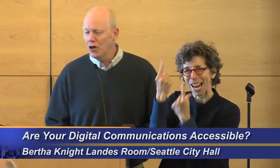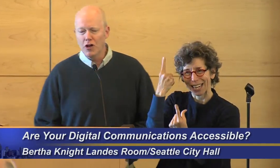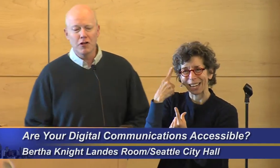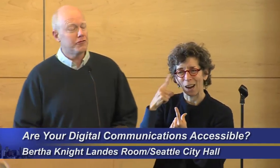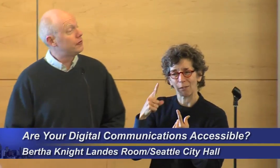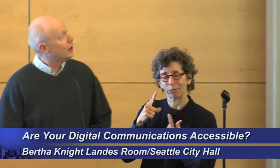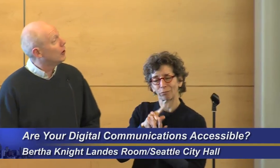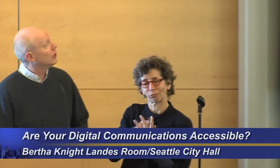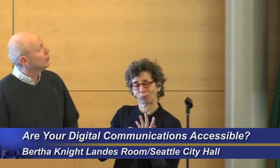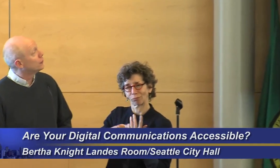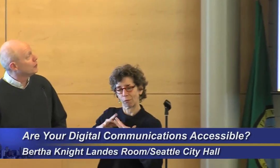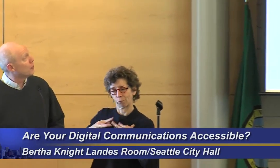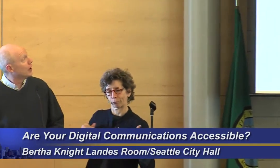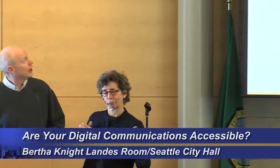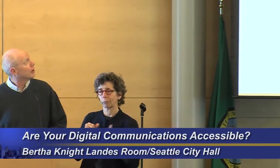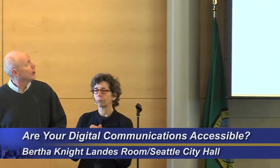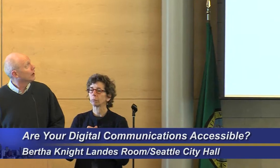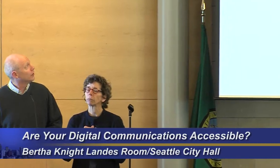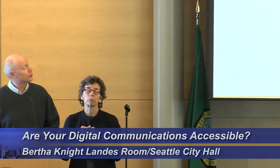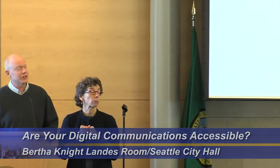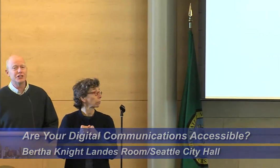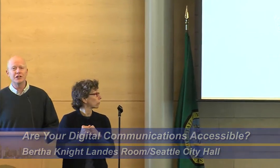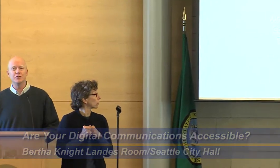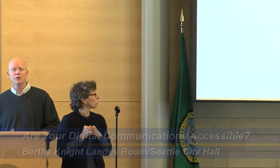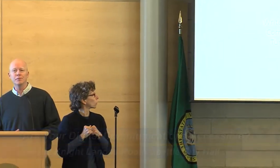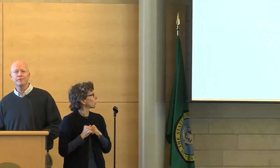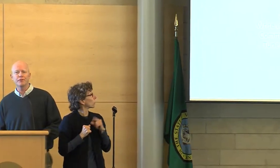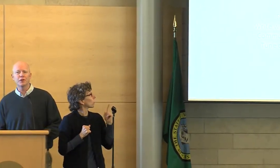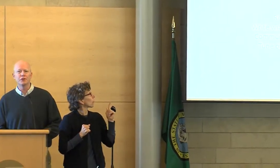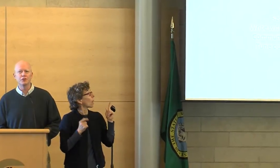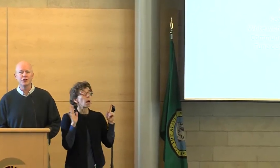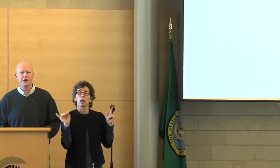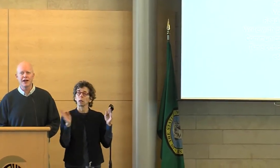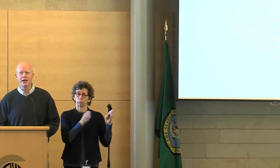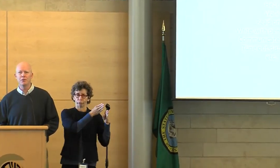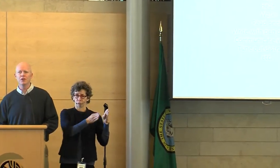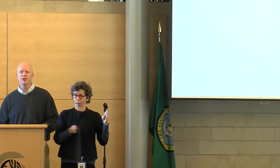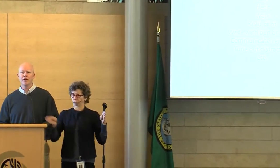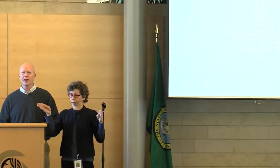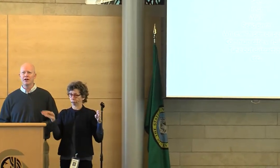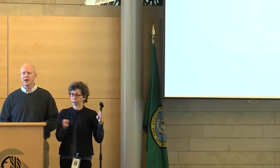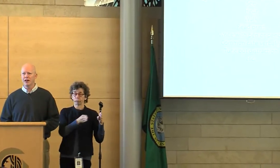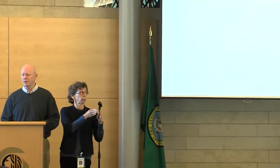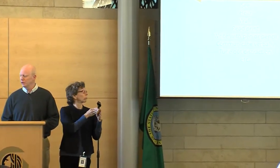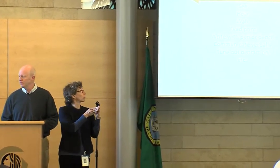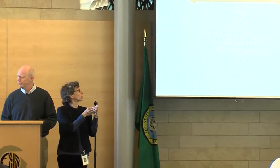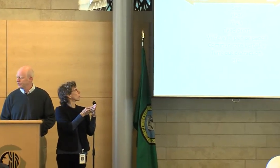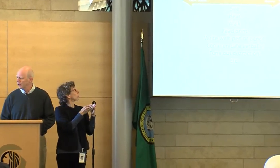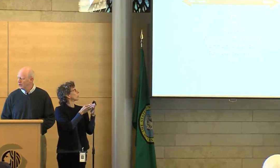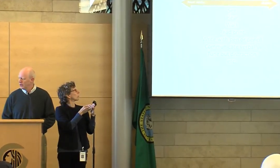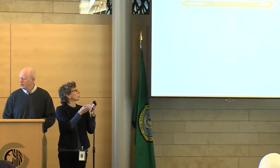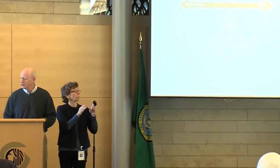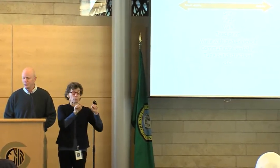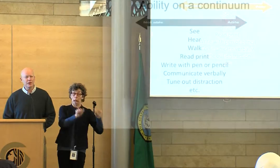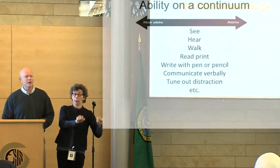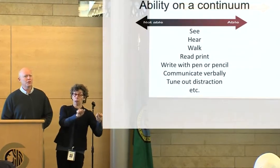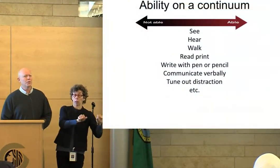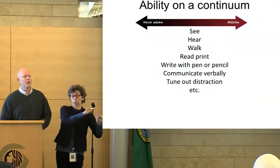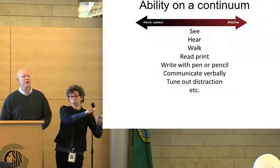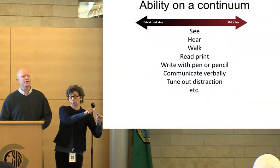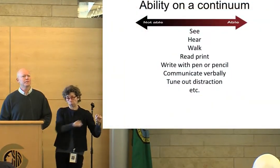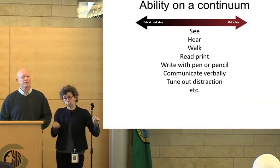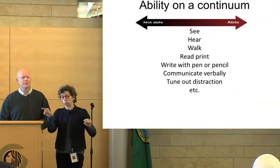going to experience their communication differently than what they might be envisioning. And so there's got to be some flexibility there